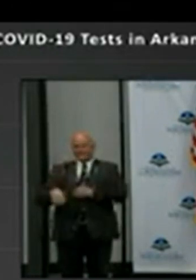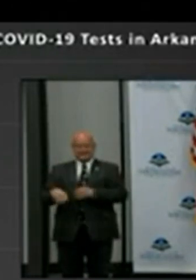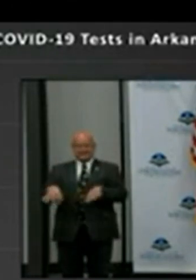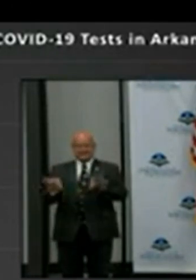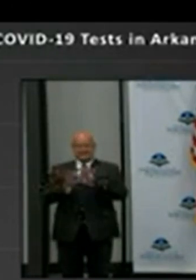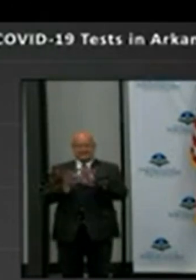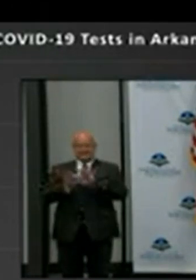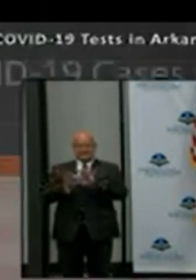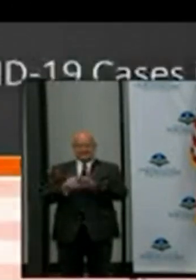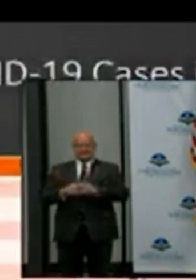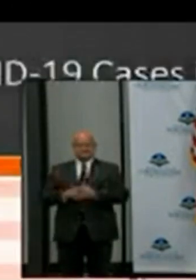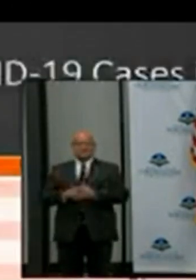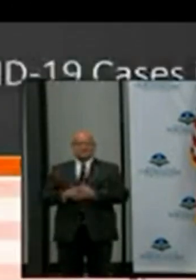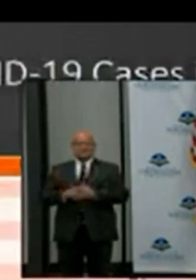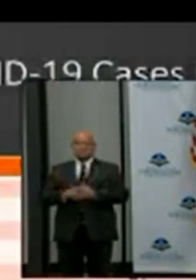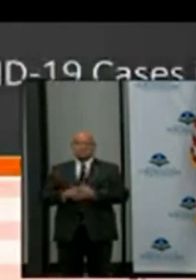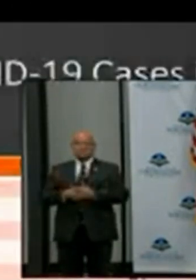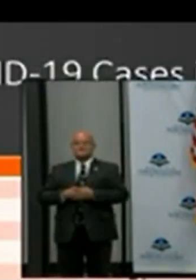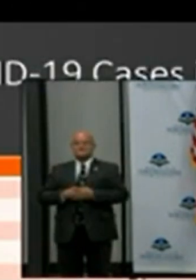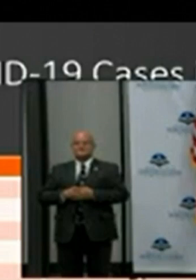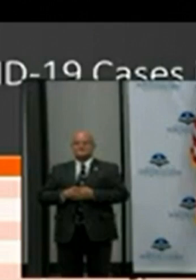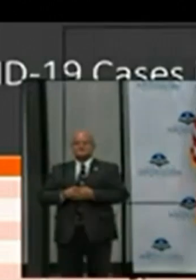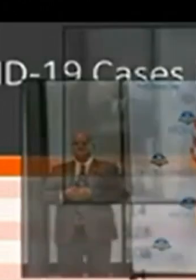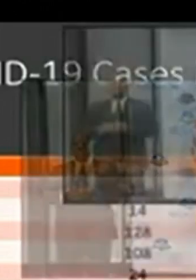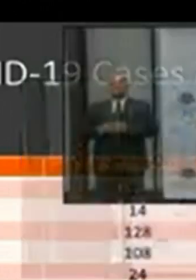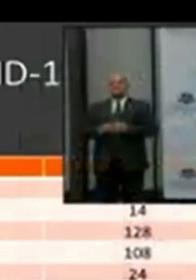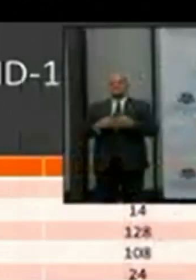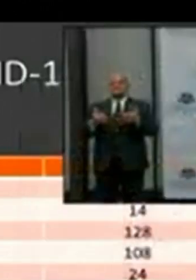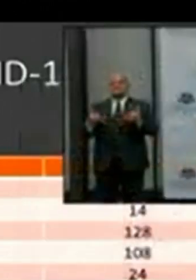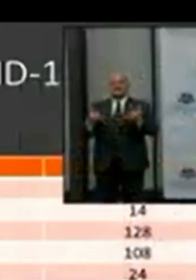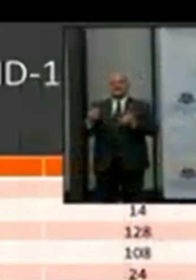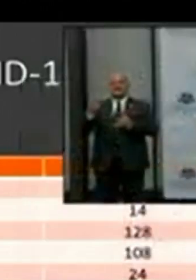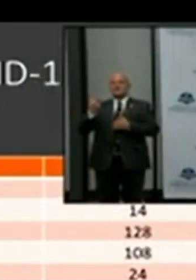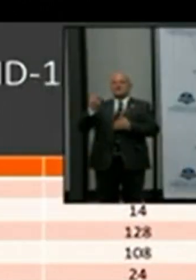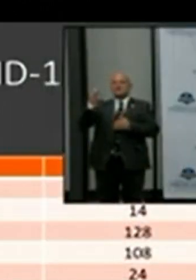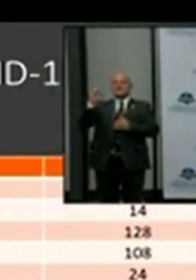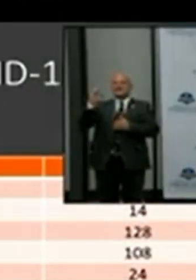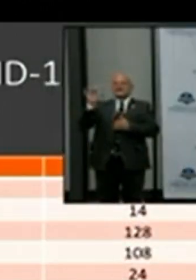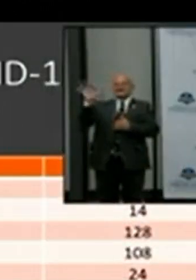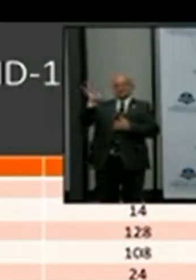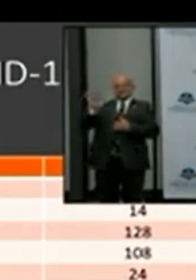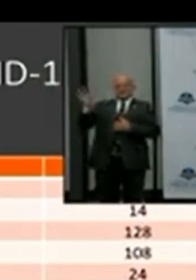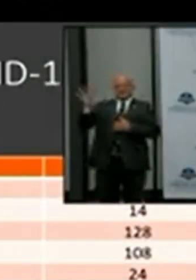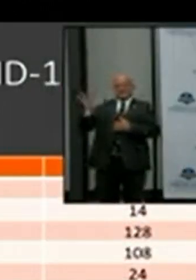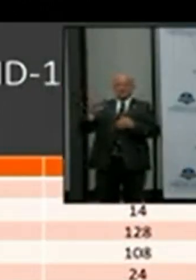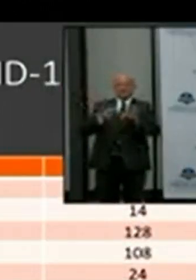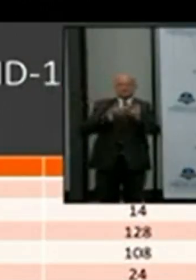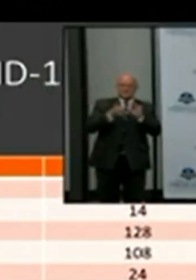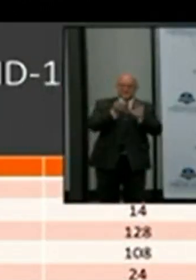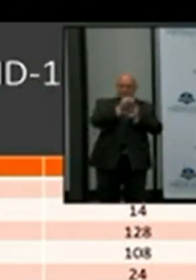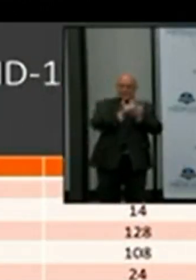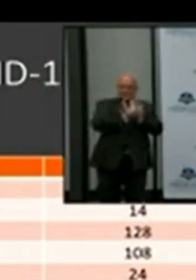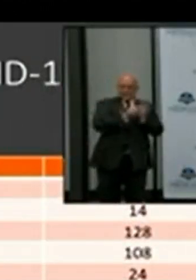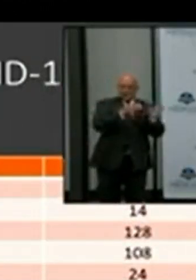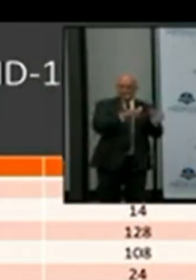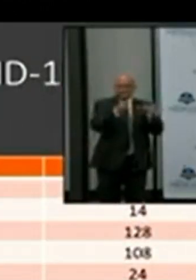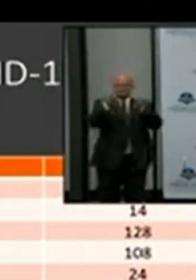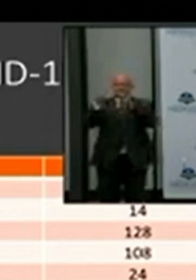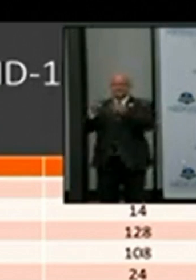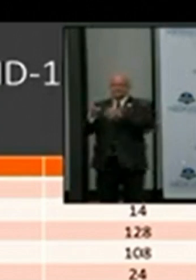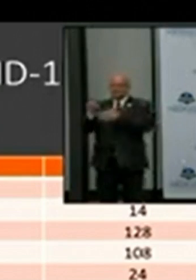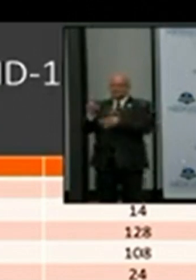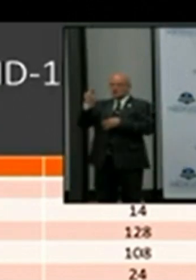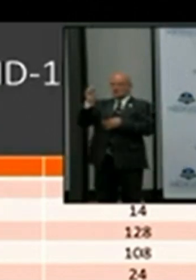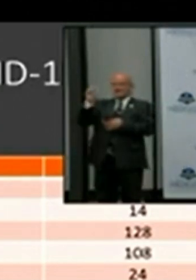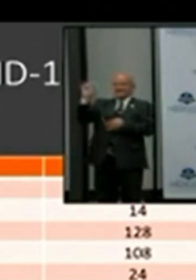critical. And then let's go to the Northeast region. So we covered our state. Let's go to the Northeast region.